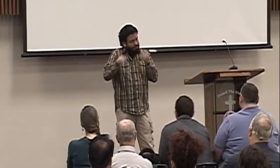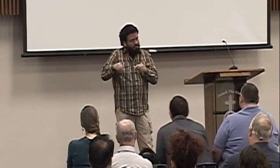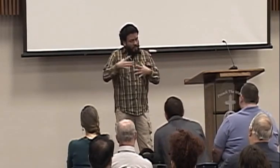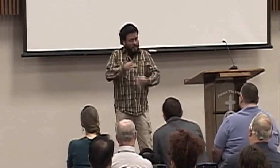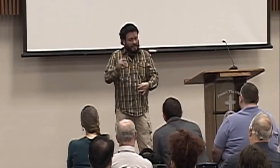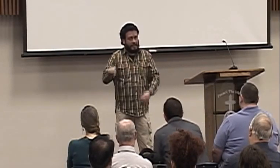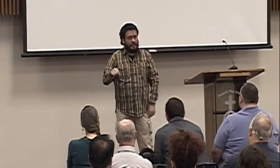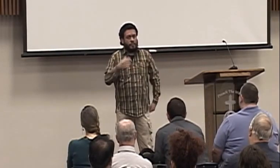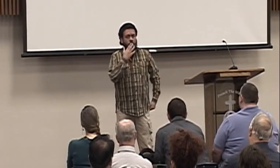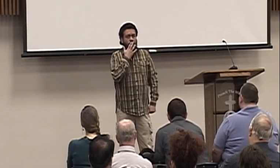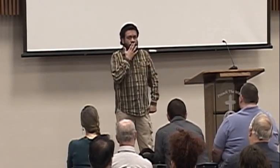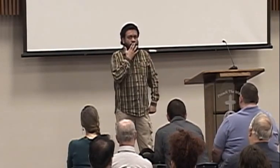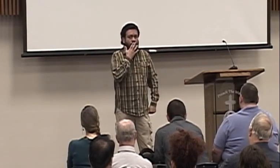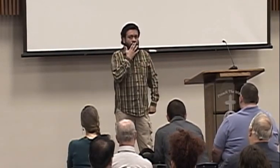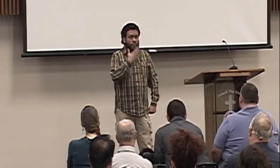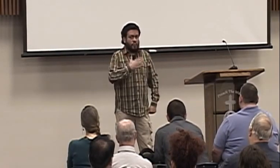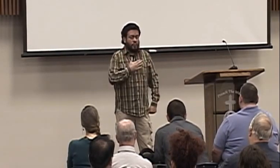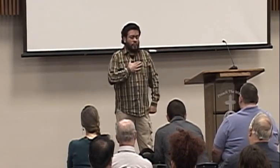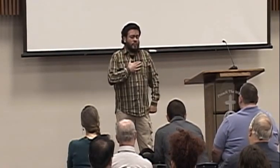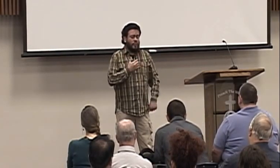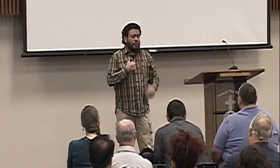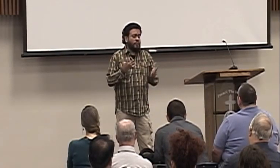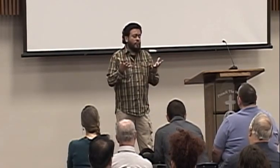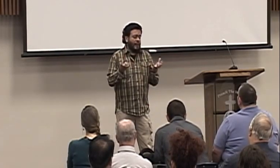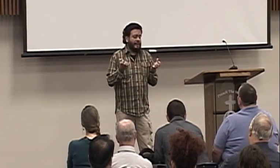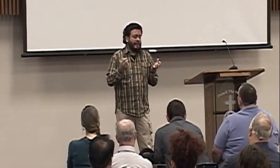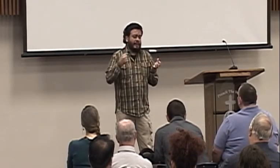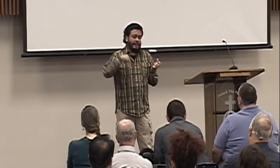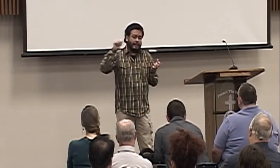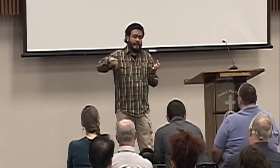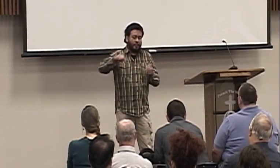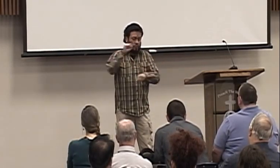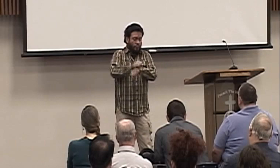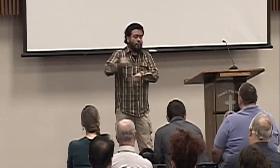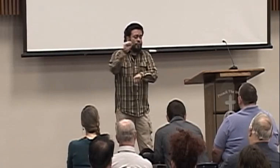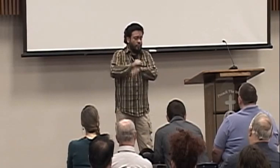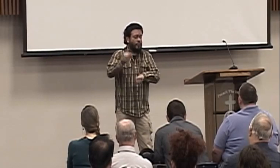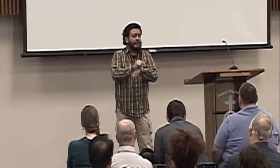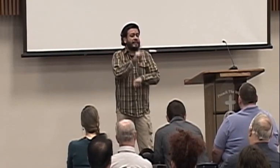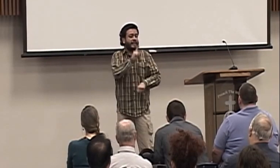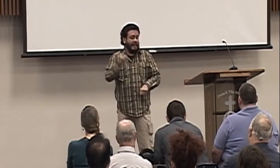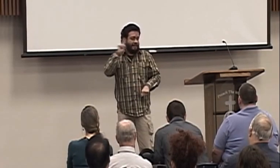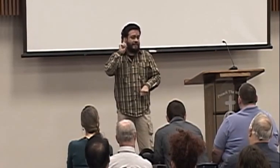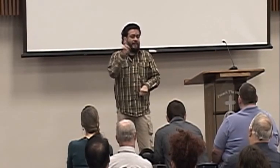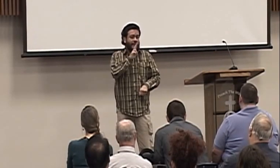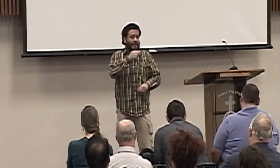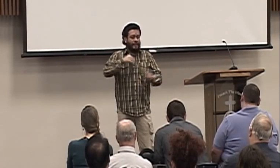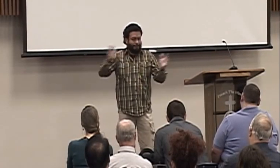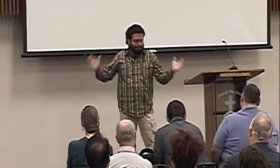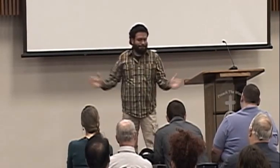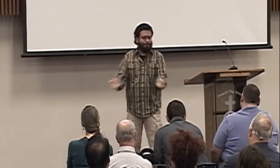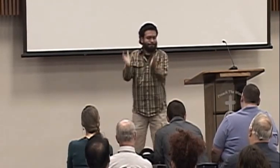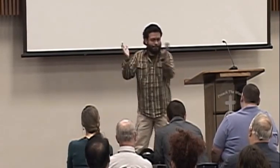thinking, can I move there? And so, yeah, I think I really want to come here and to work with the deaf in